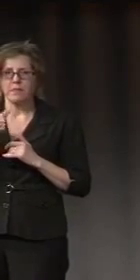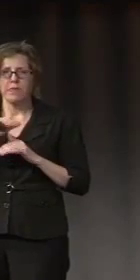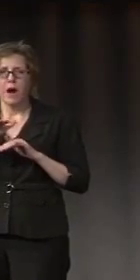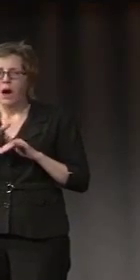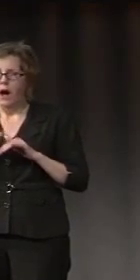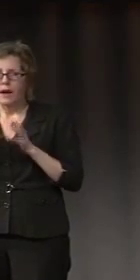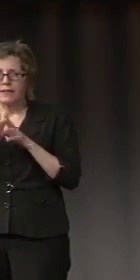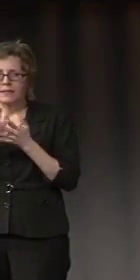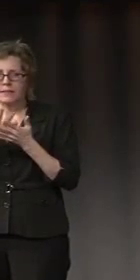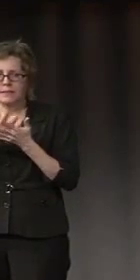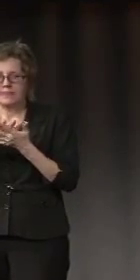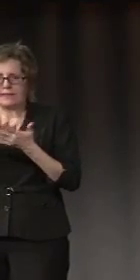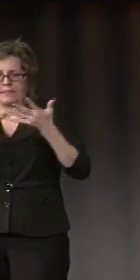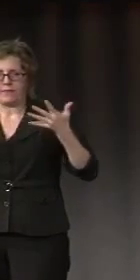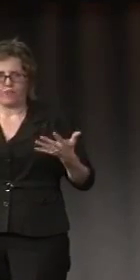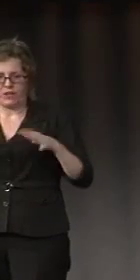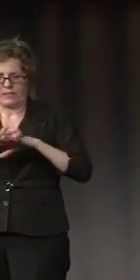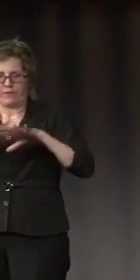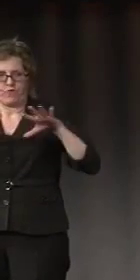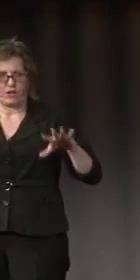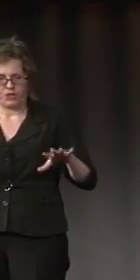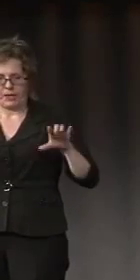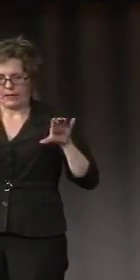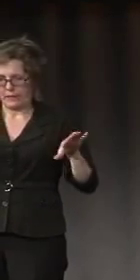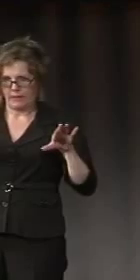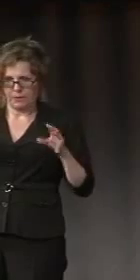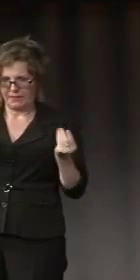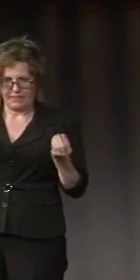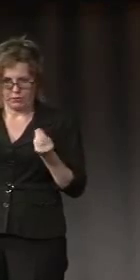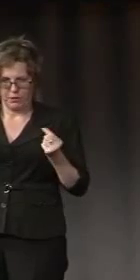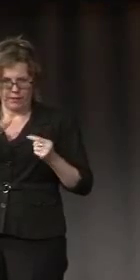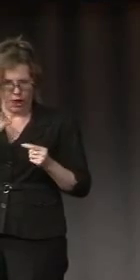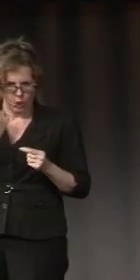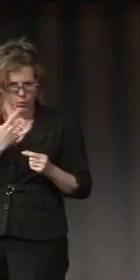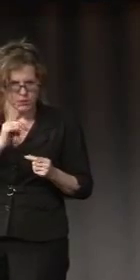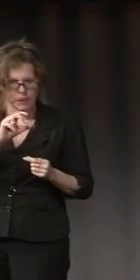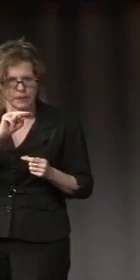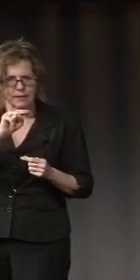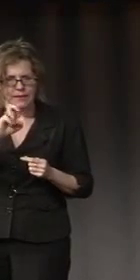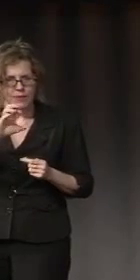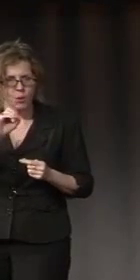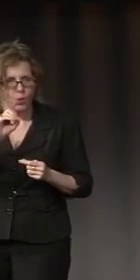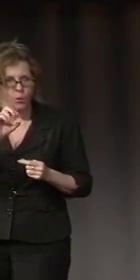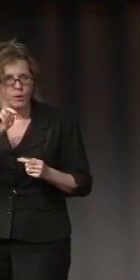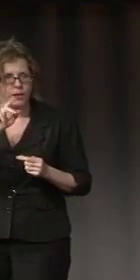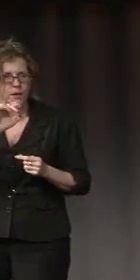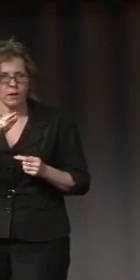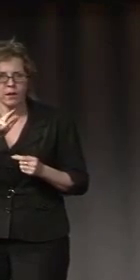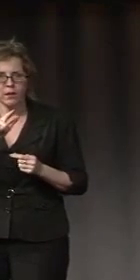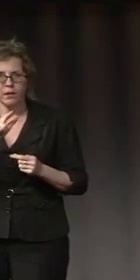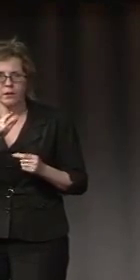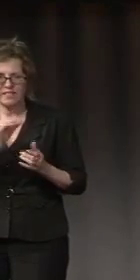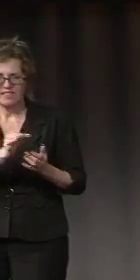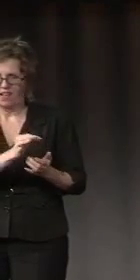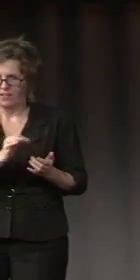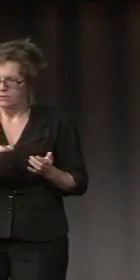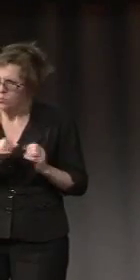there which actually resembles neonatal cells. So how can the machine